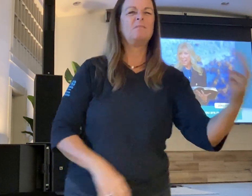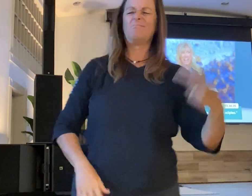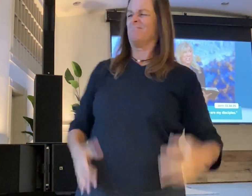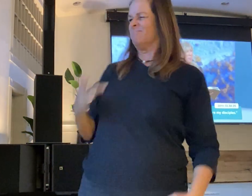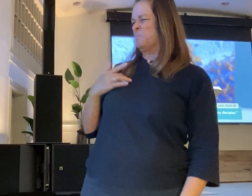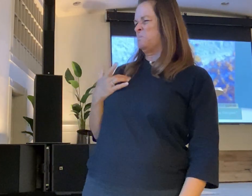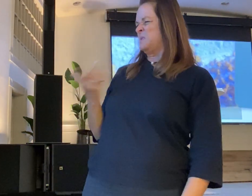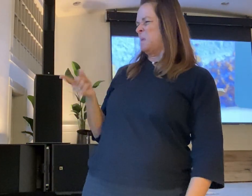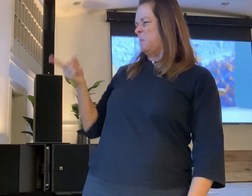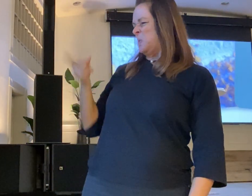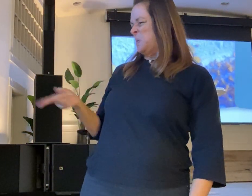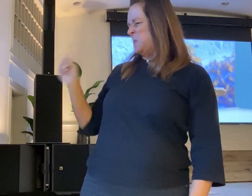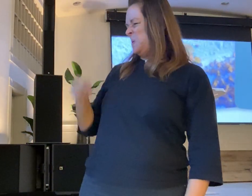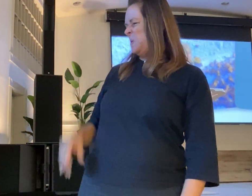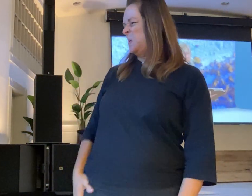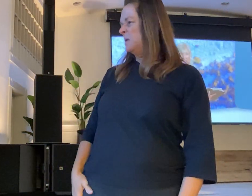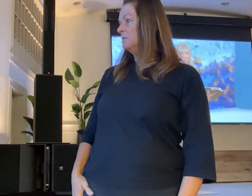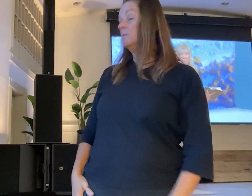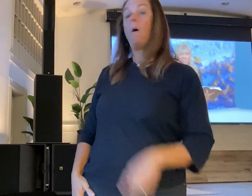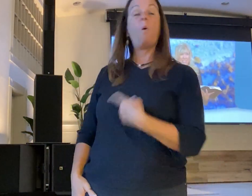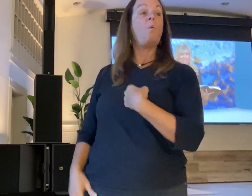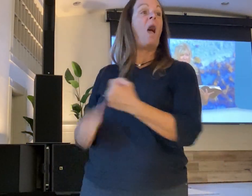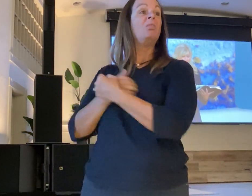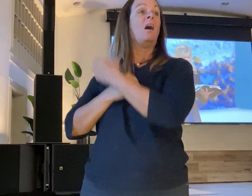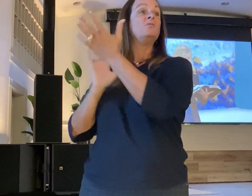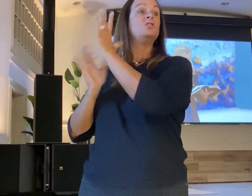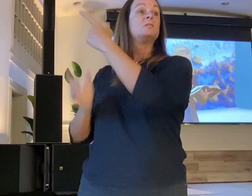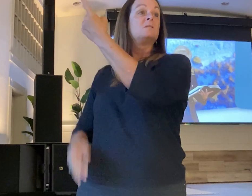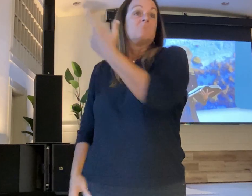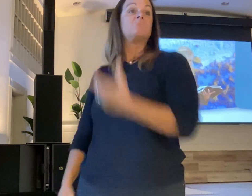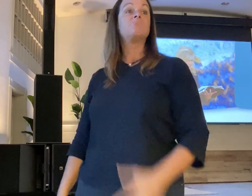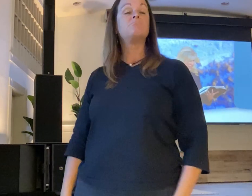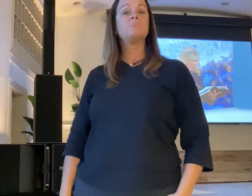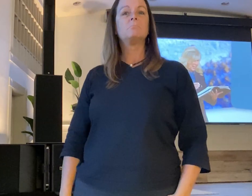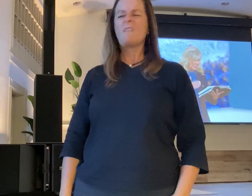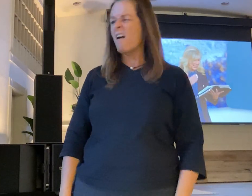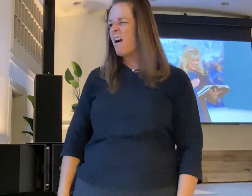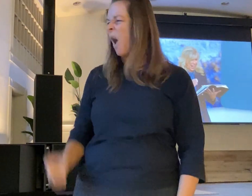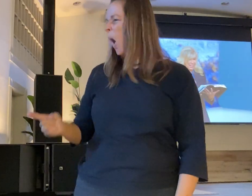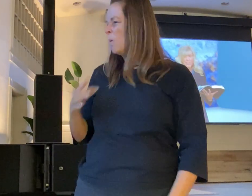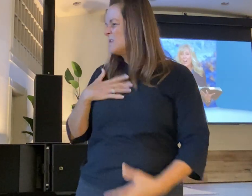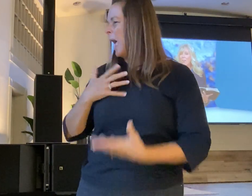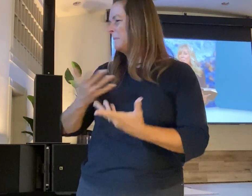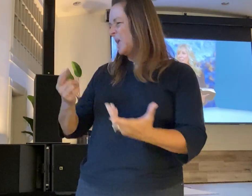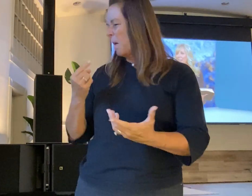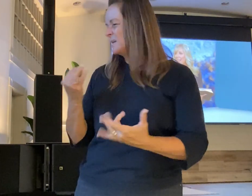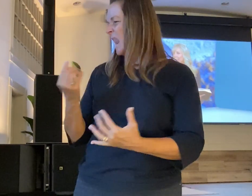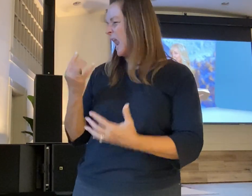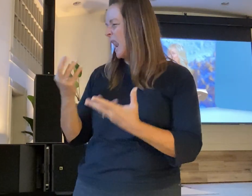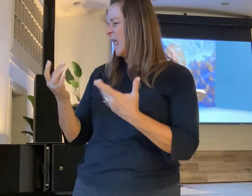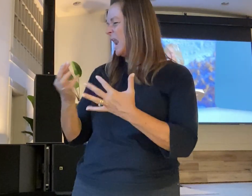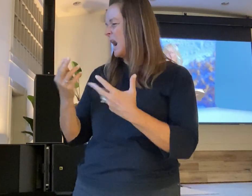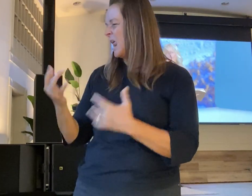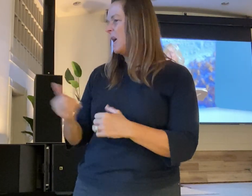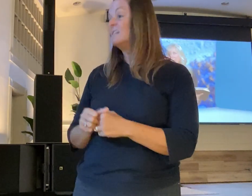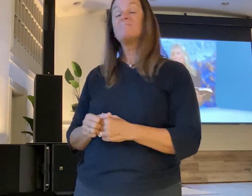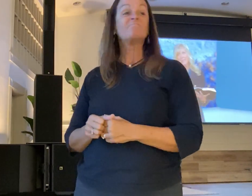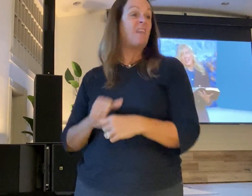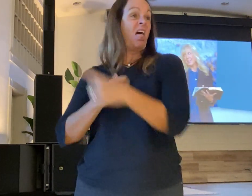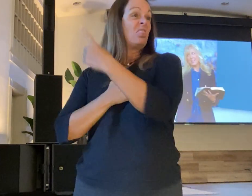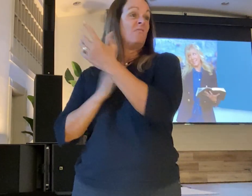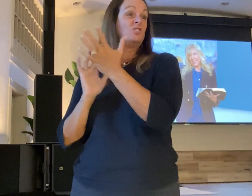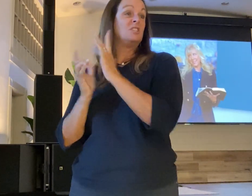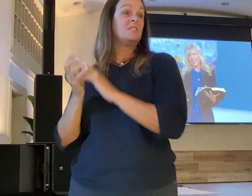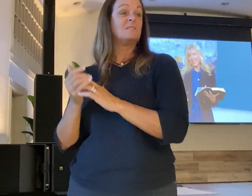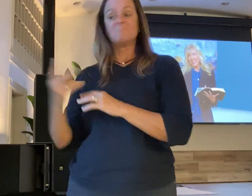your faith actually believable and contagious. And what he's saying here is that this kind of love, it can't